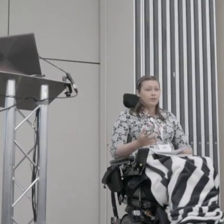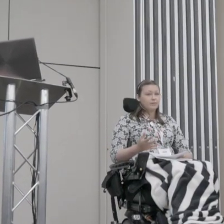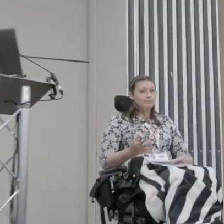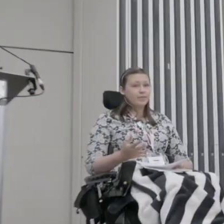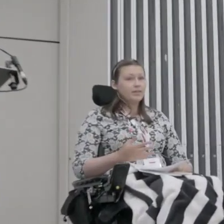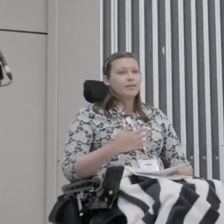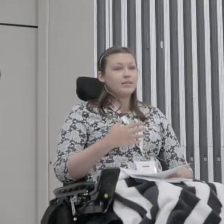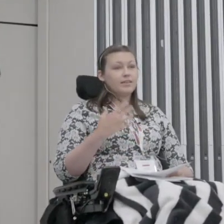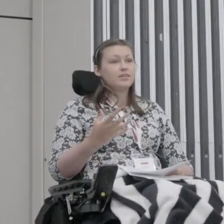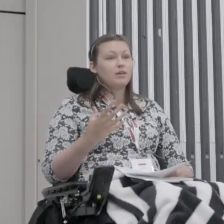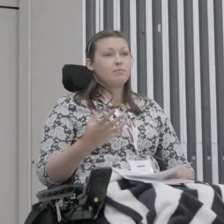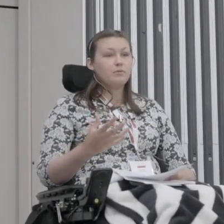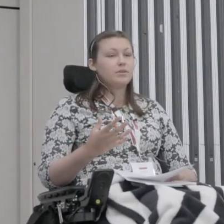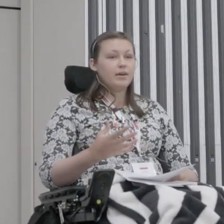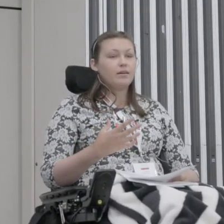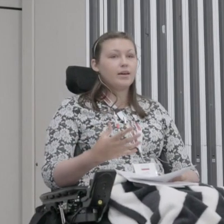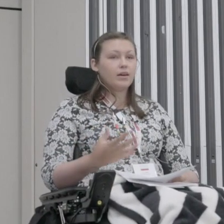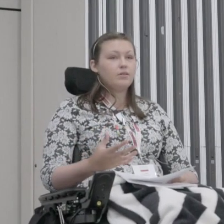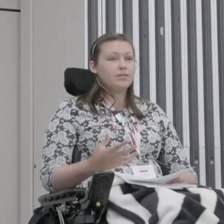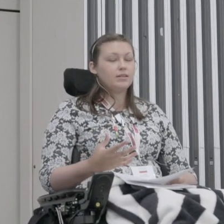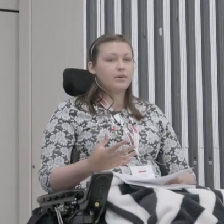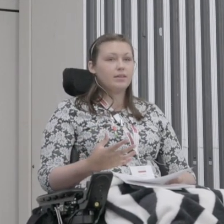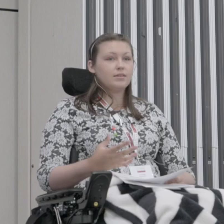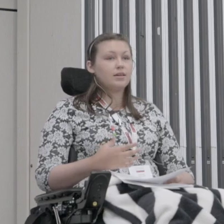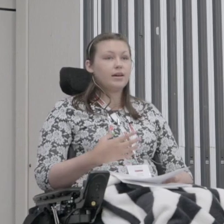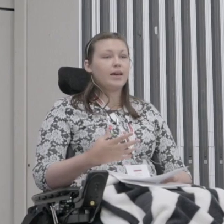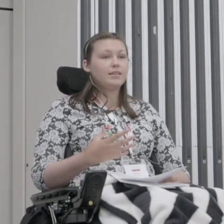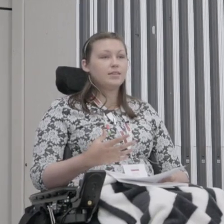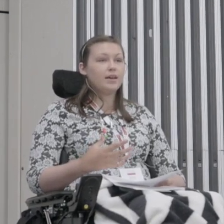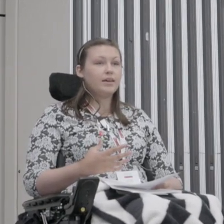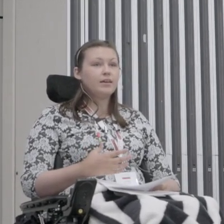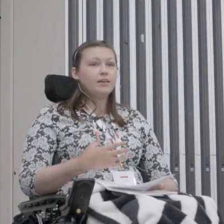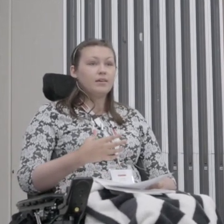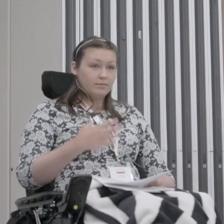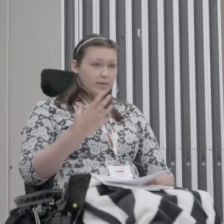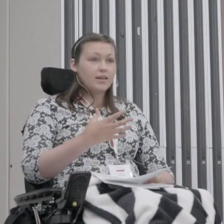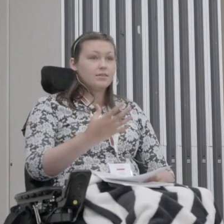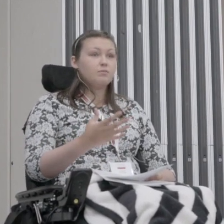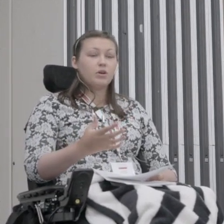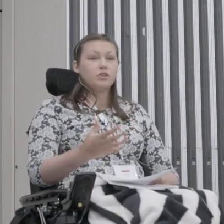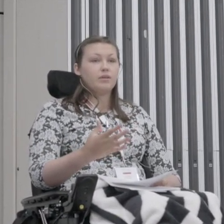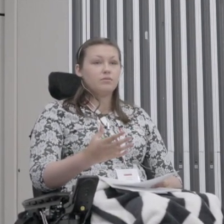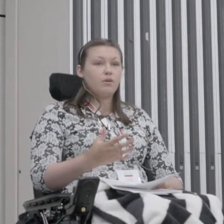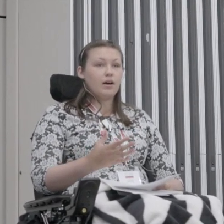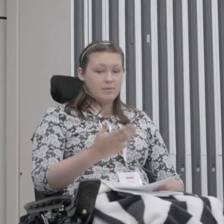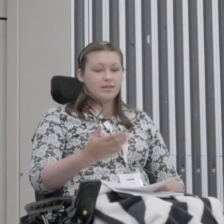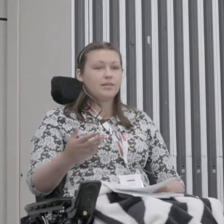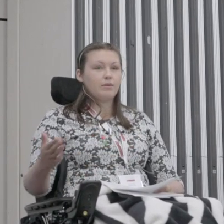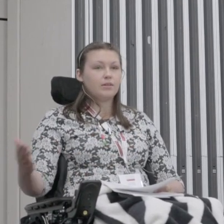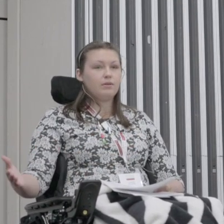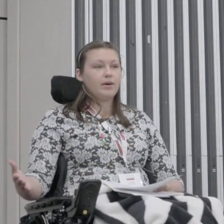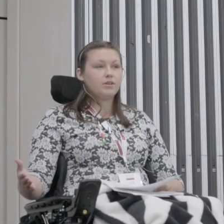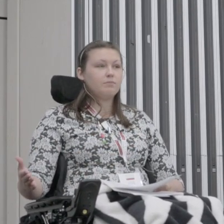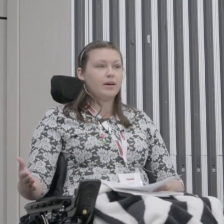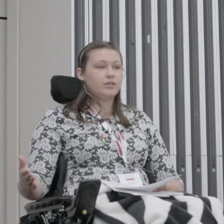going to get it right. So this is so important to me that I can go to these events and I can say, yes, what you're doing is right, but this is